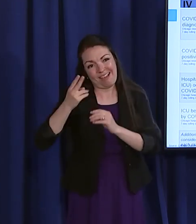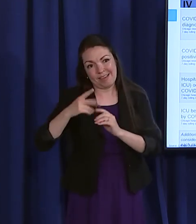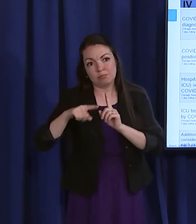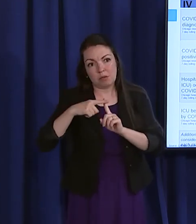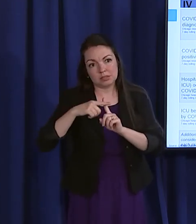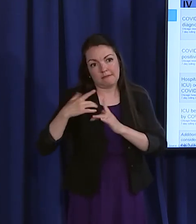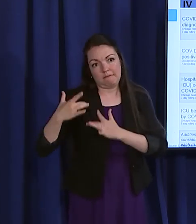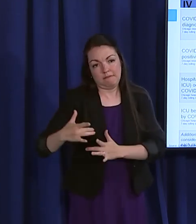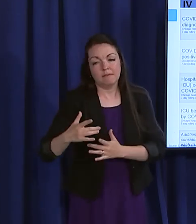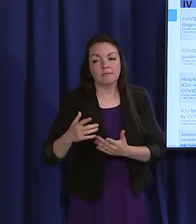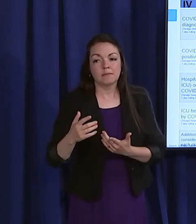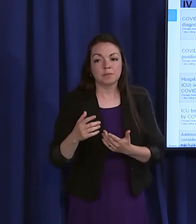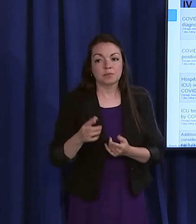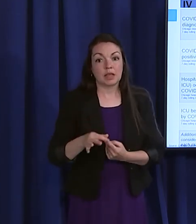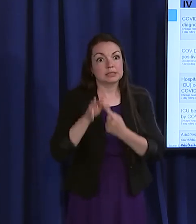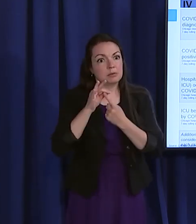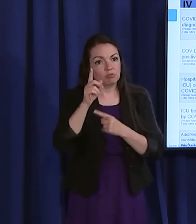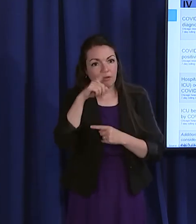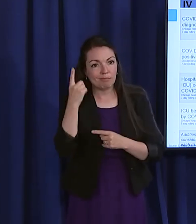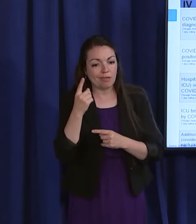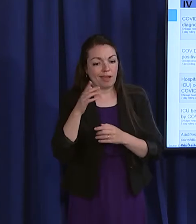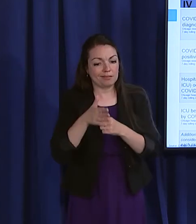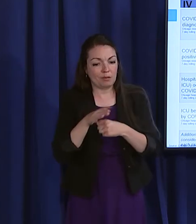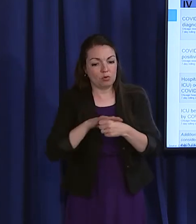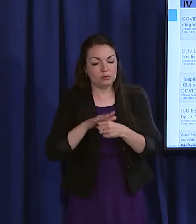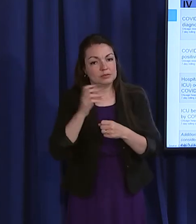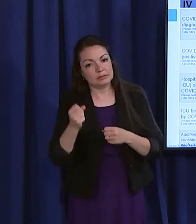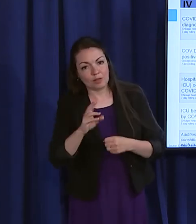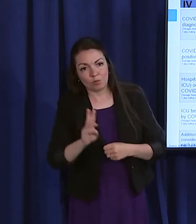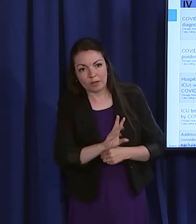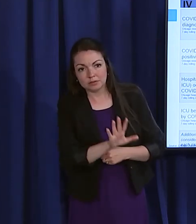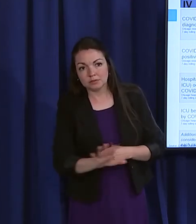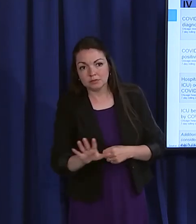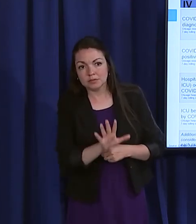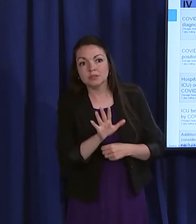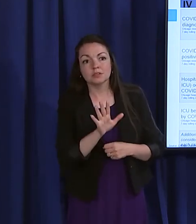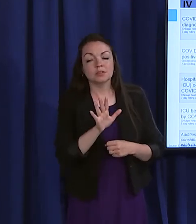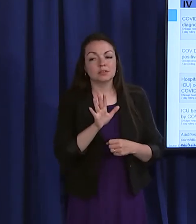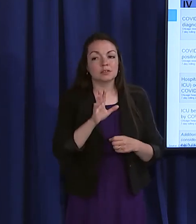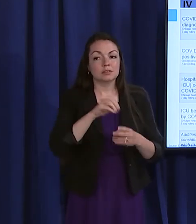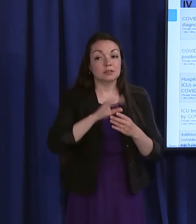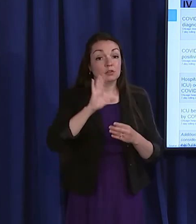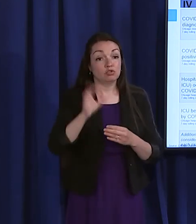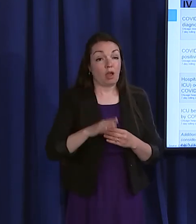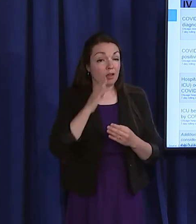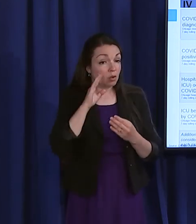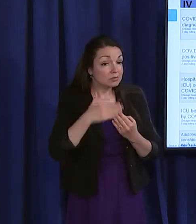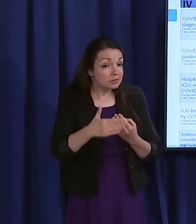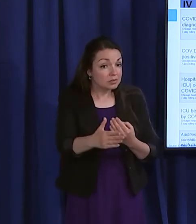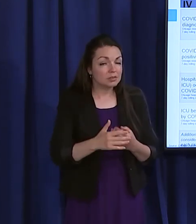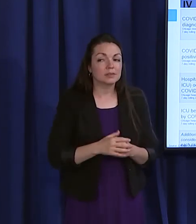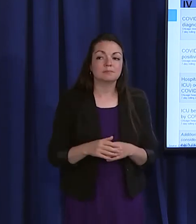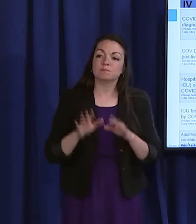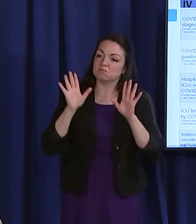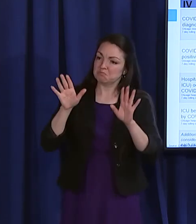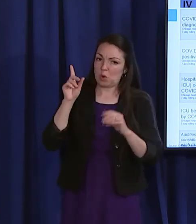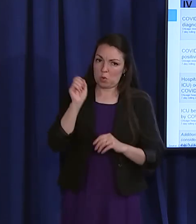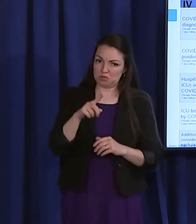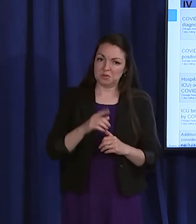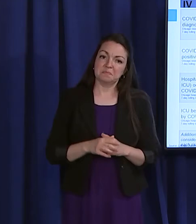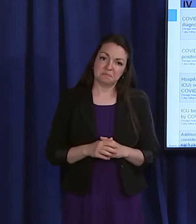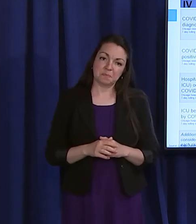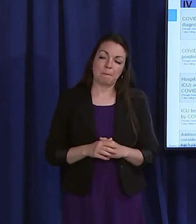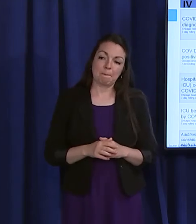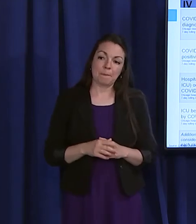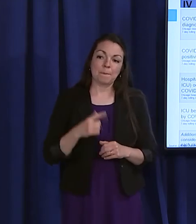codes, especially ones in black neighborhoods on the South Side and West Side and that kind of thing going forward in Chicago and that kind of thing? Yeah, it's a great question. So